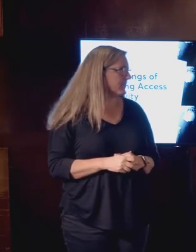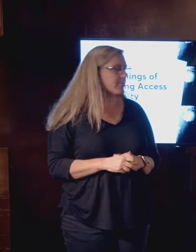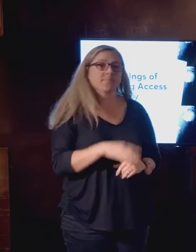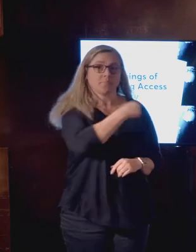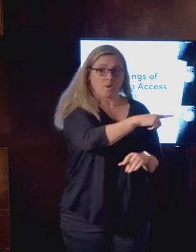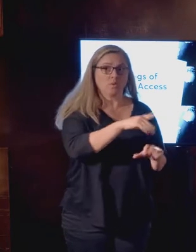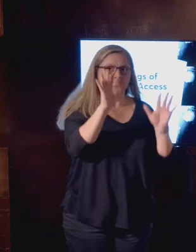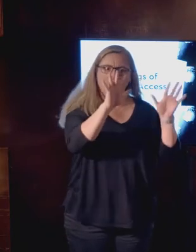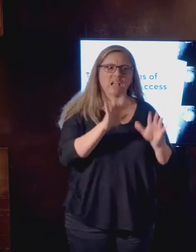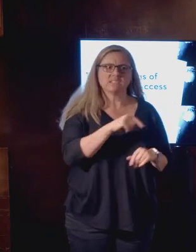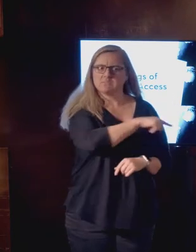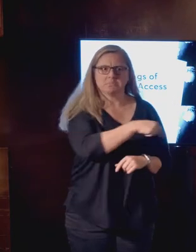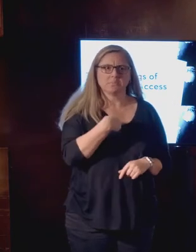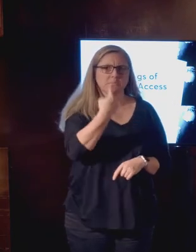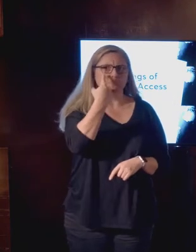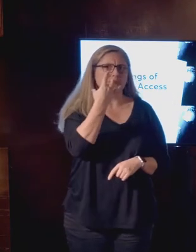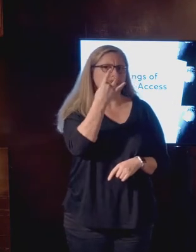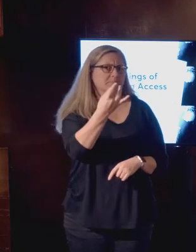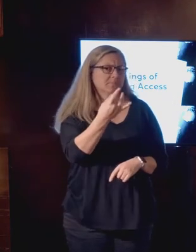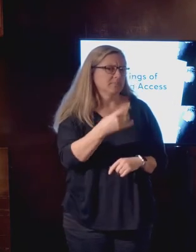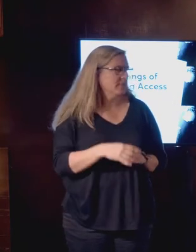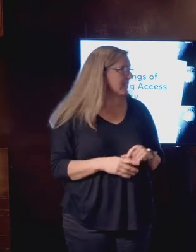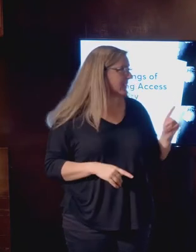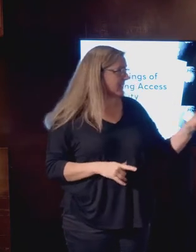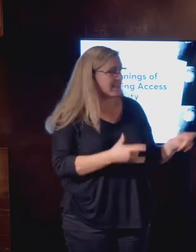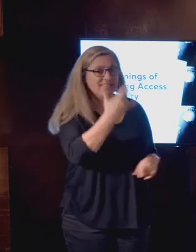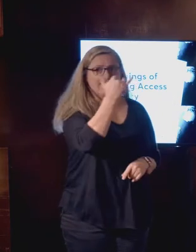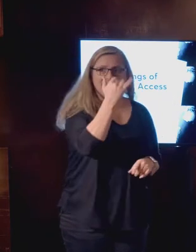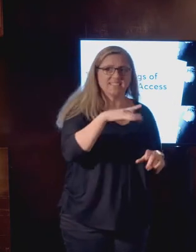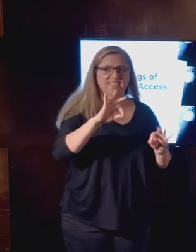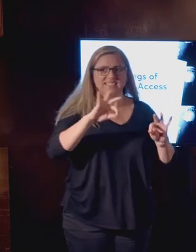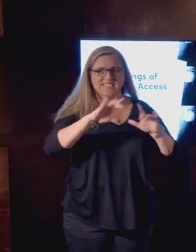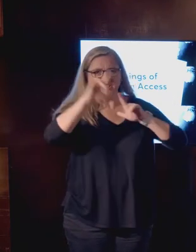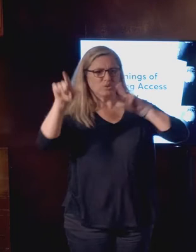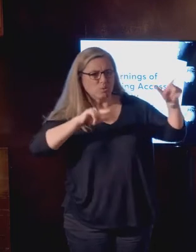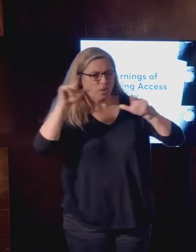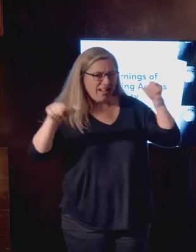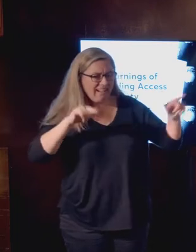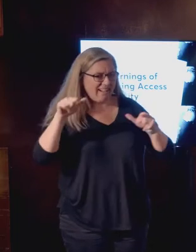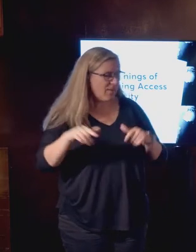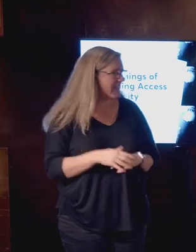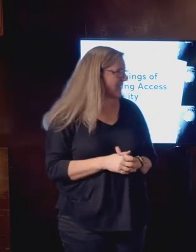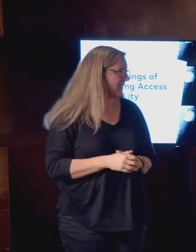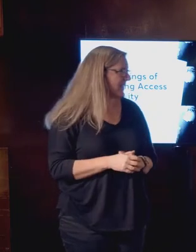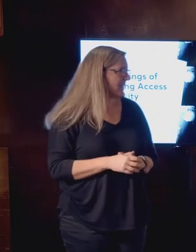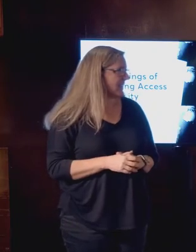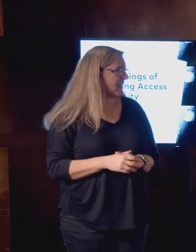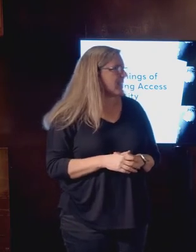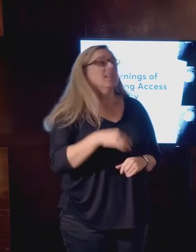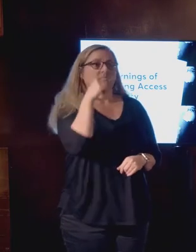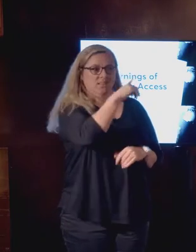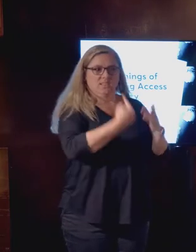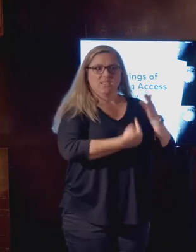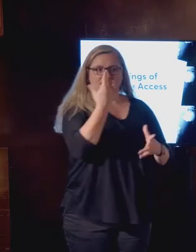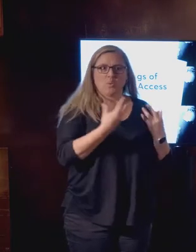It was amazing. I hadn't seen it before, and yeah, unfortunately, you didn't tour because it inevitably with these